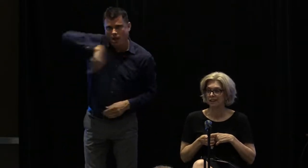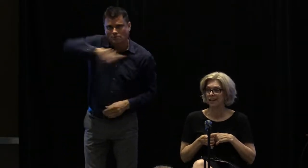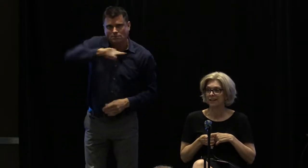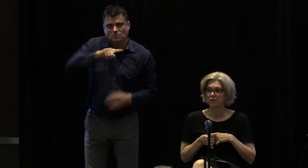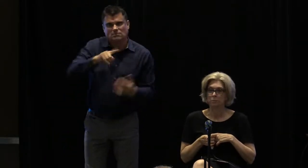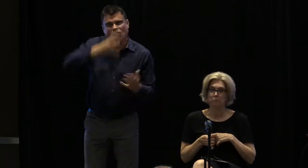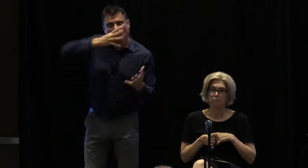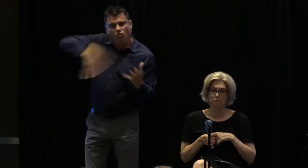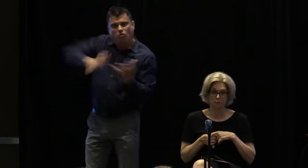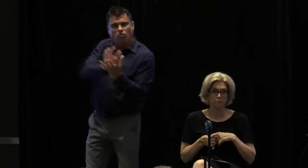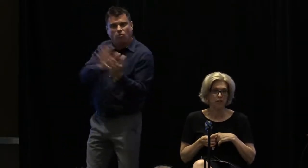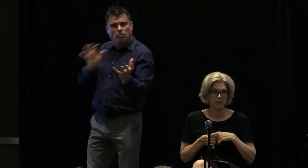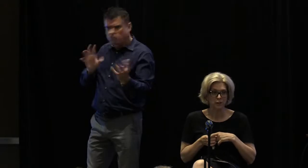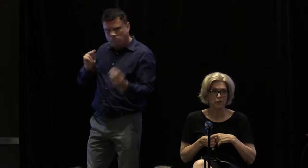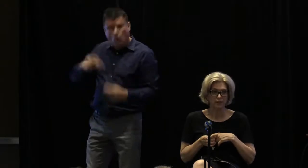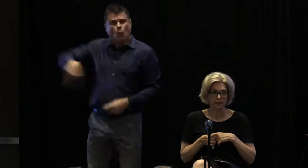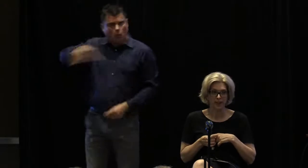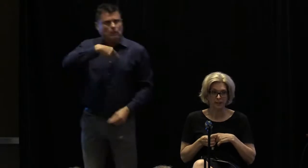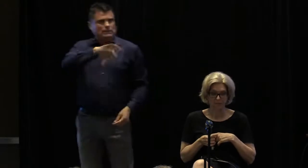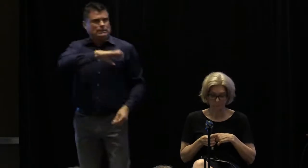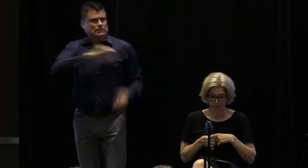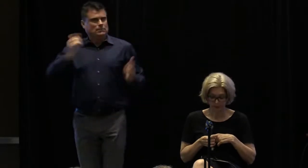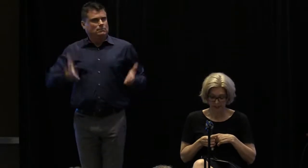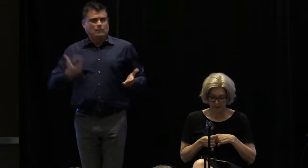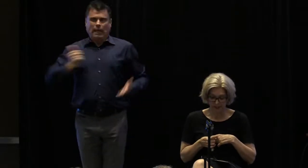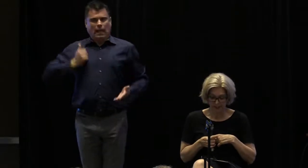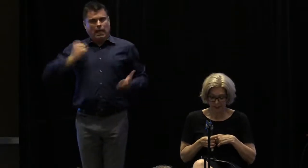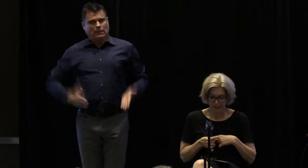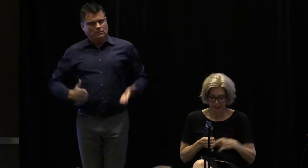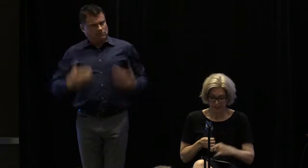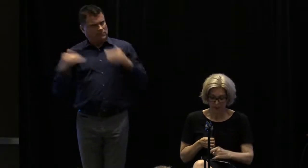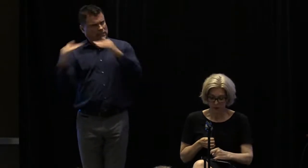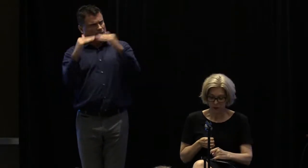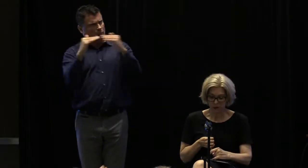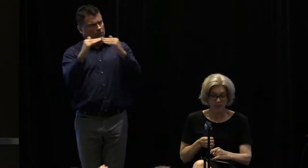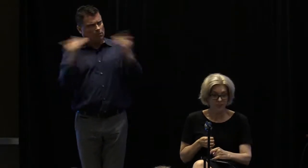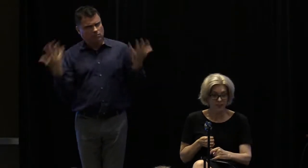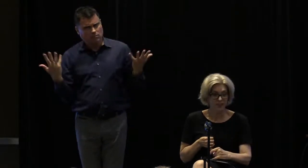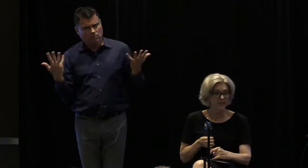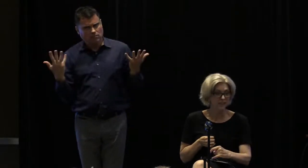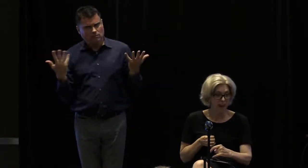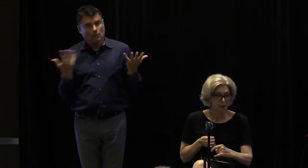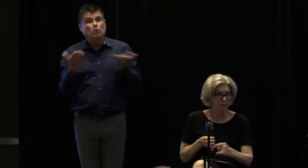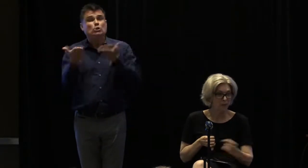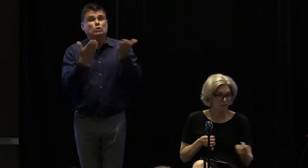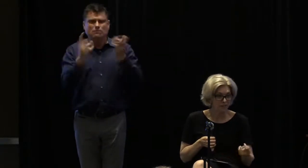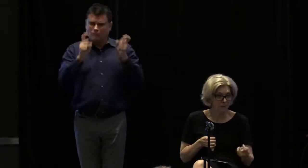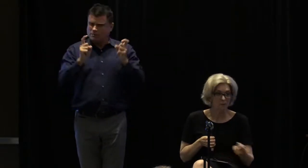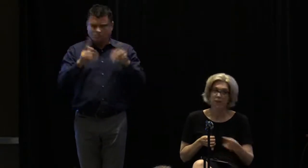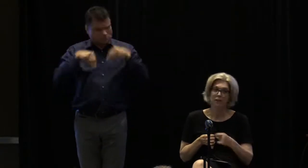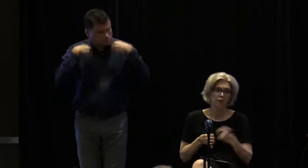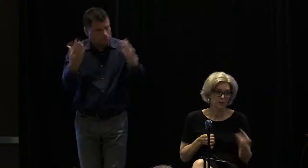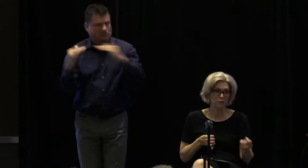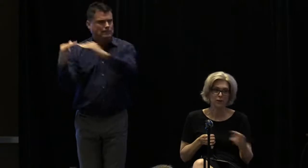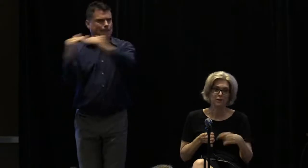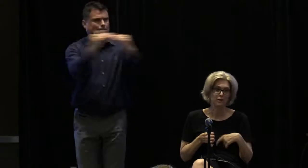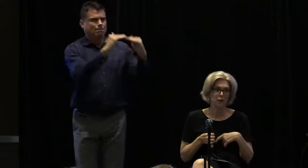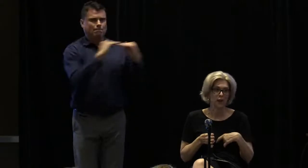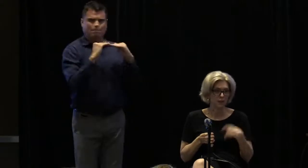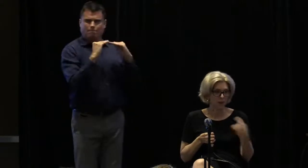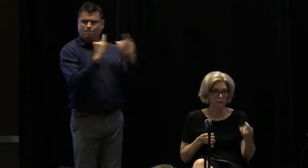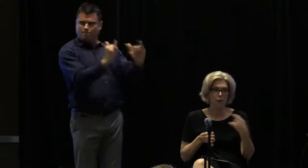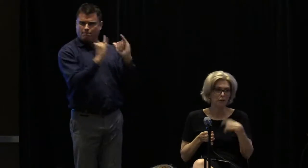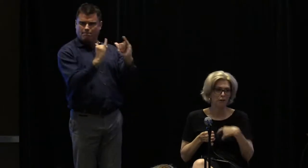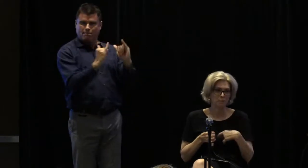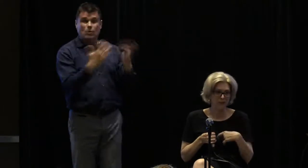services need to reflect that. So congratulations, Sam, and your team. Lots of work to do,